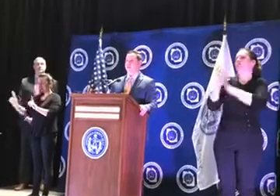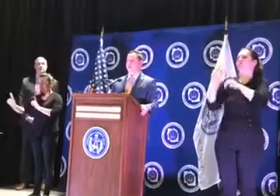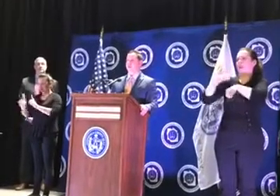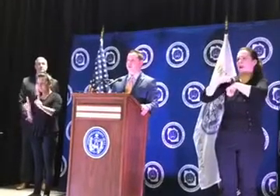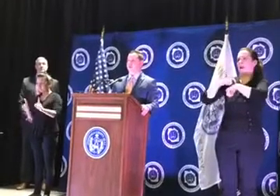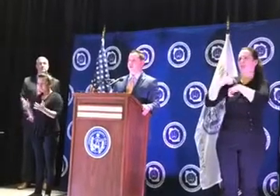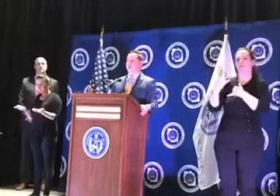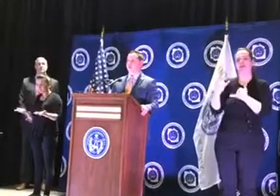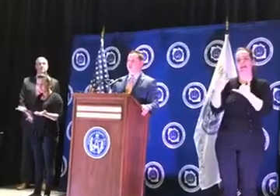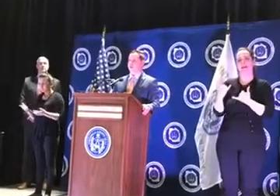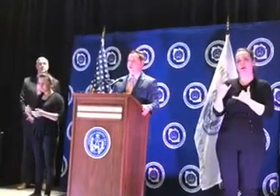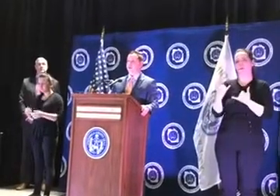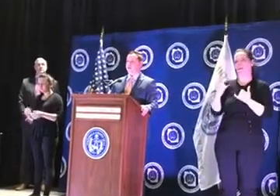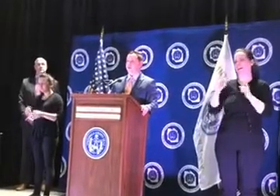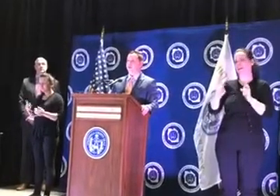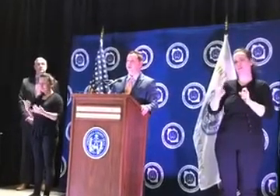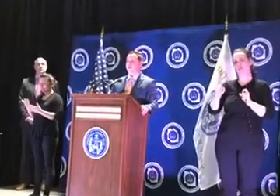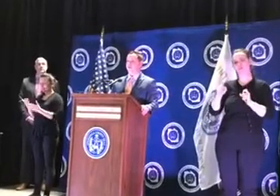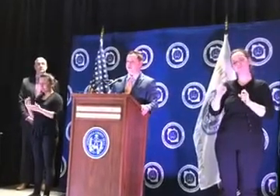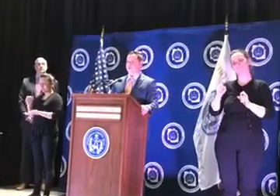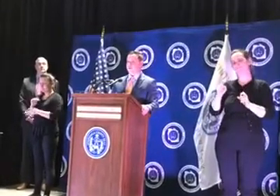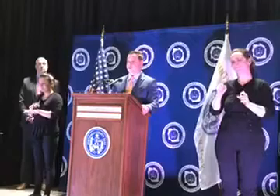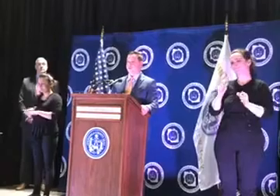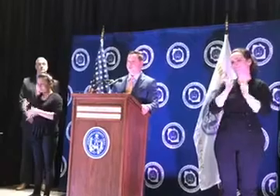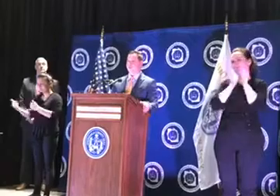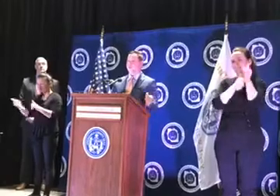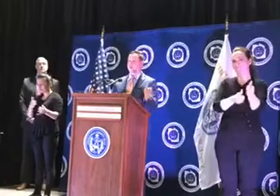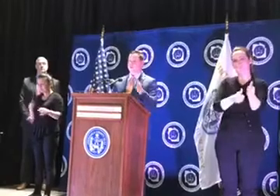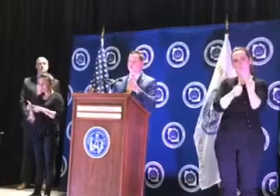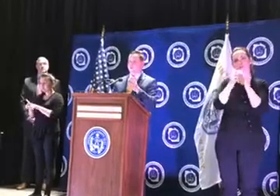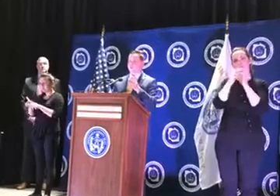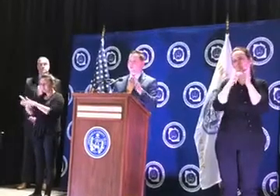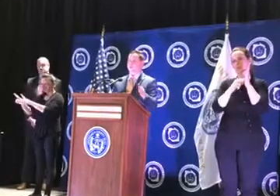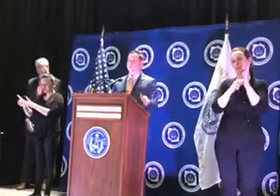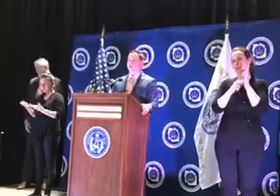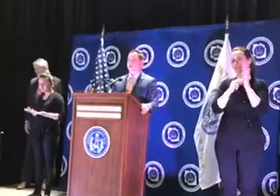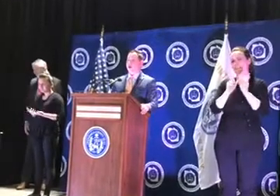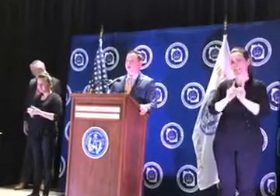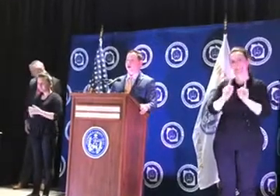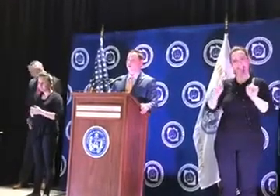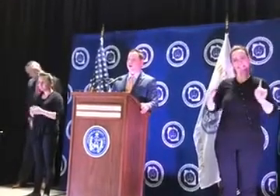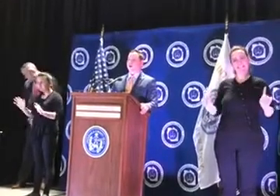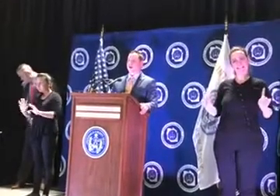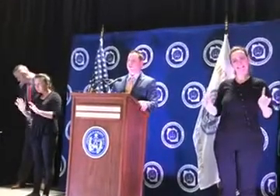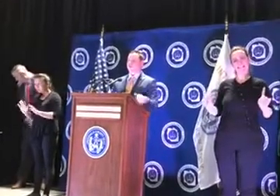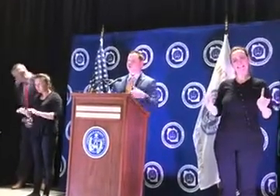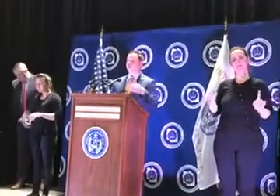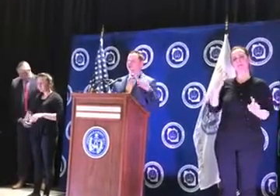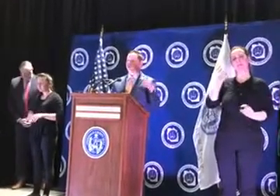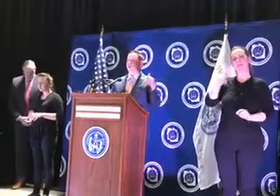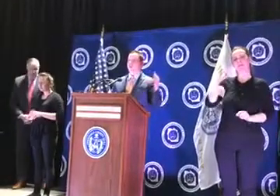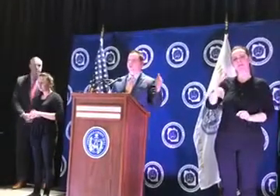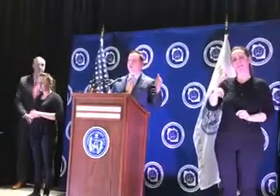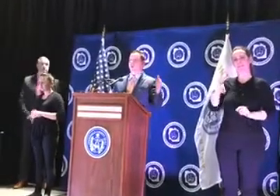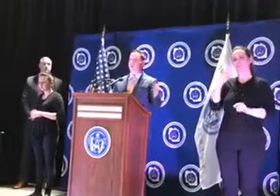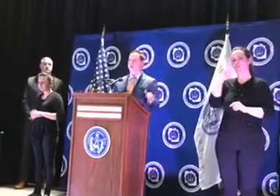their kids playing together all over each other. It defeats the purpose. We might as well have kids in school if that's how we're going to